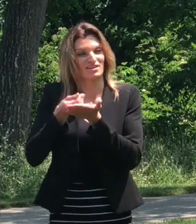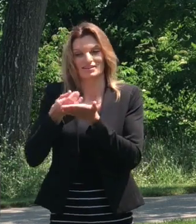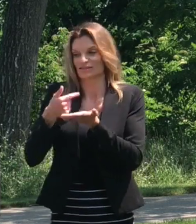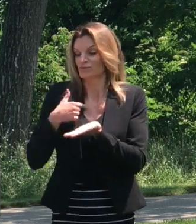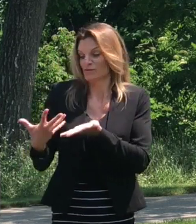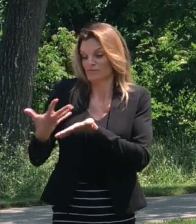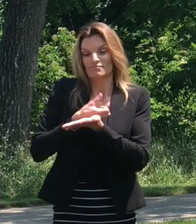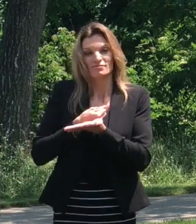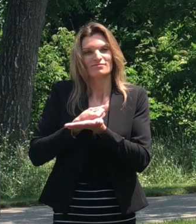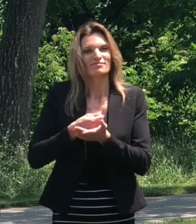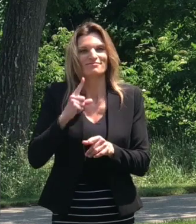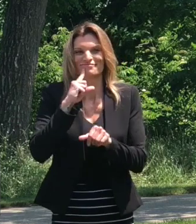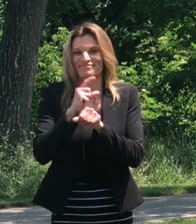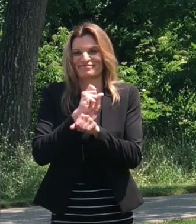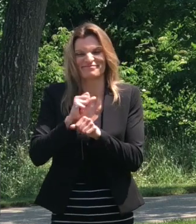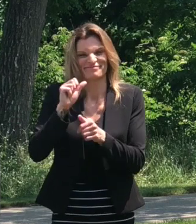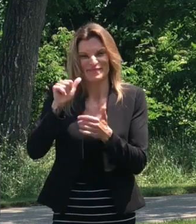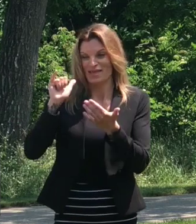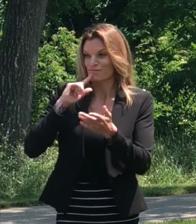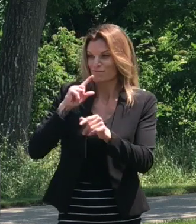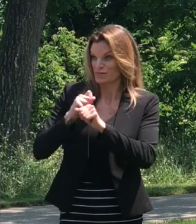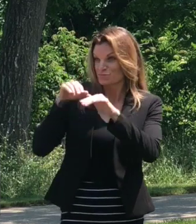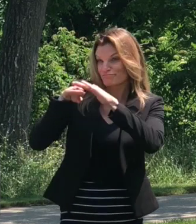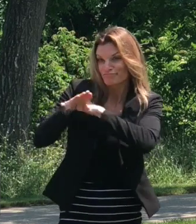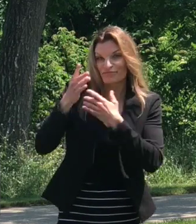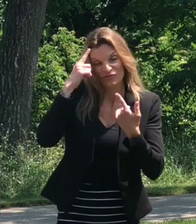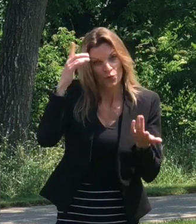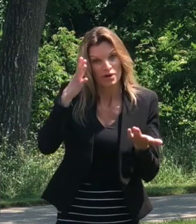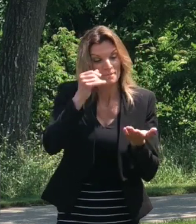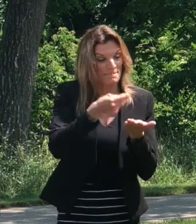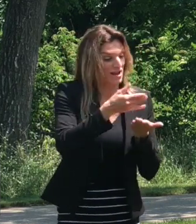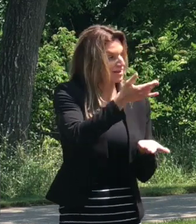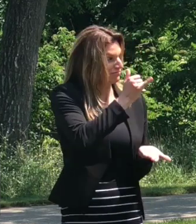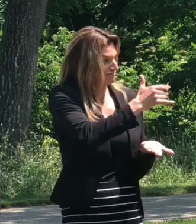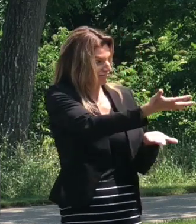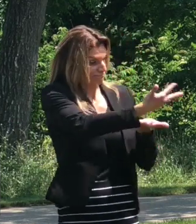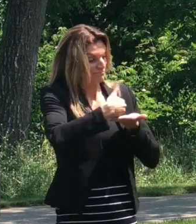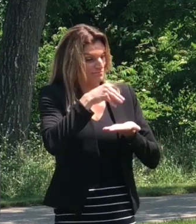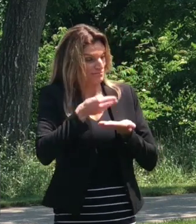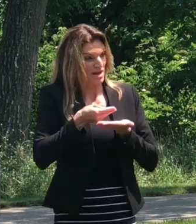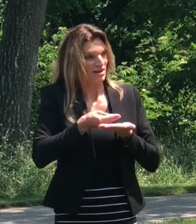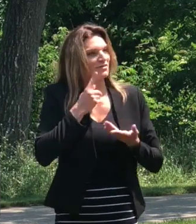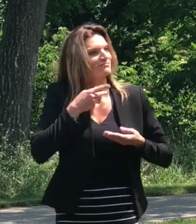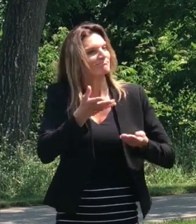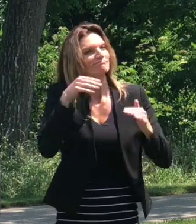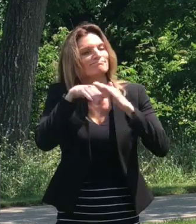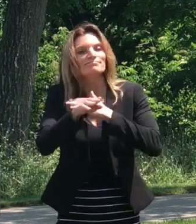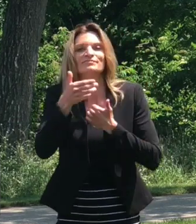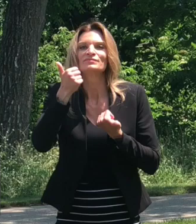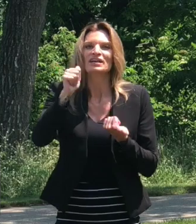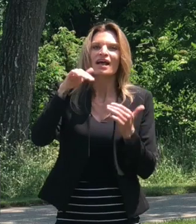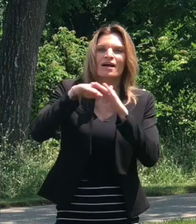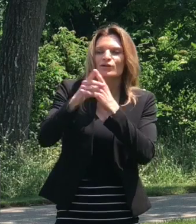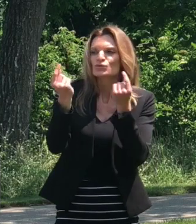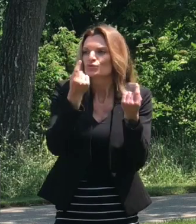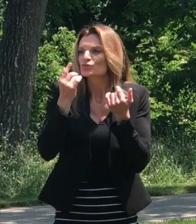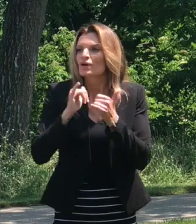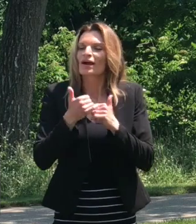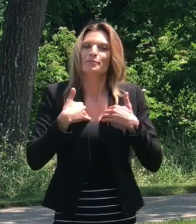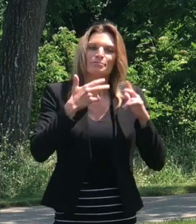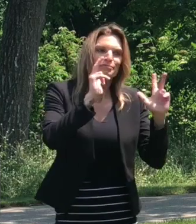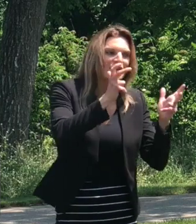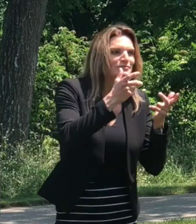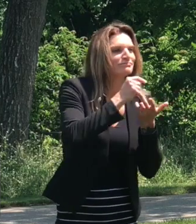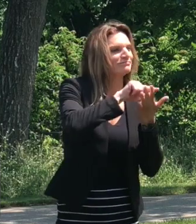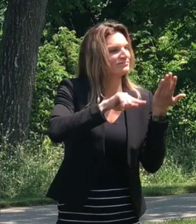used to make our parks more accessible. Could be used for playgrounds and pavilions and basketball courts and boardwalks across our